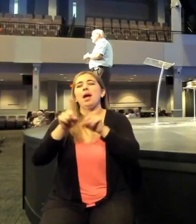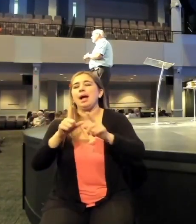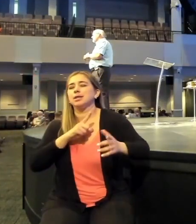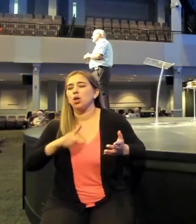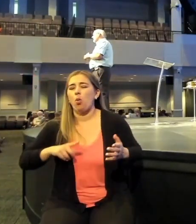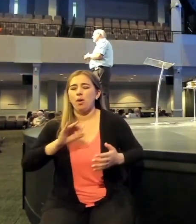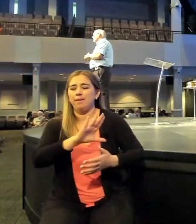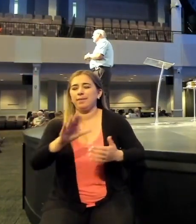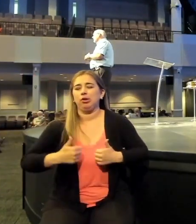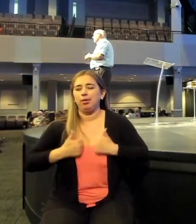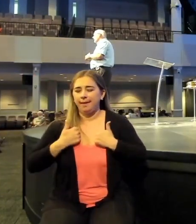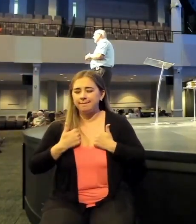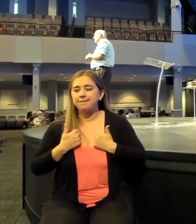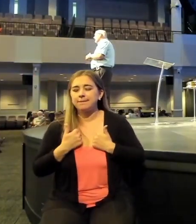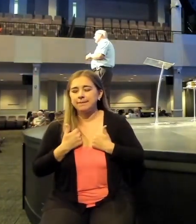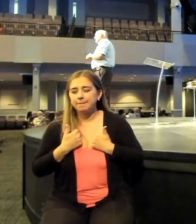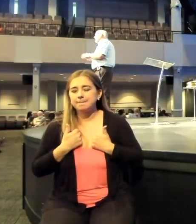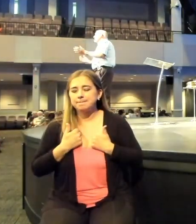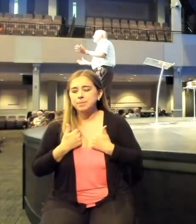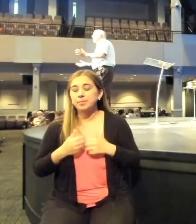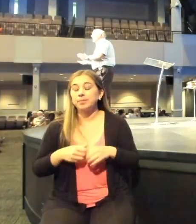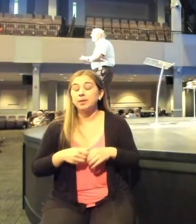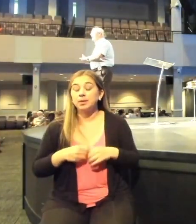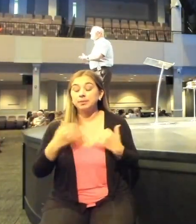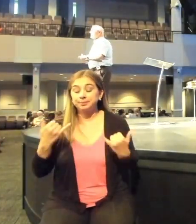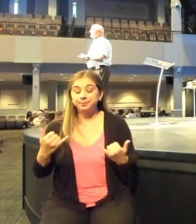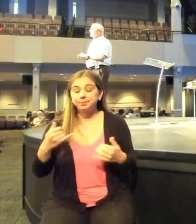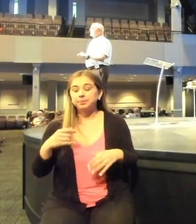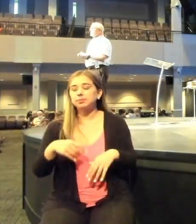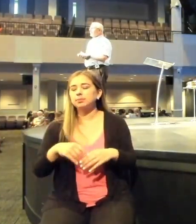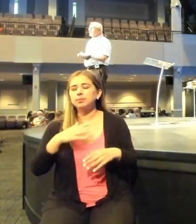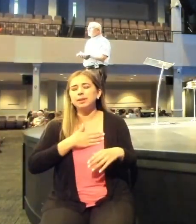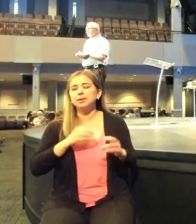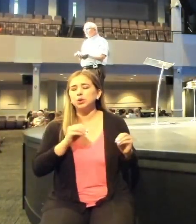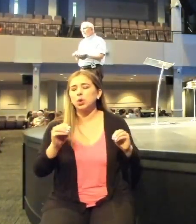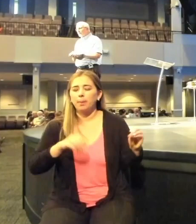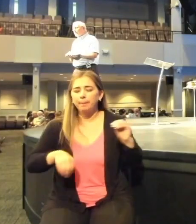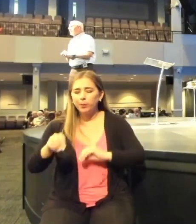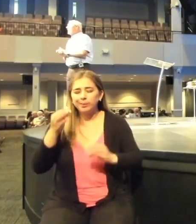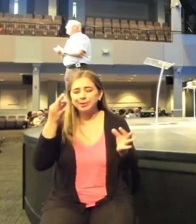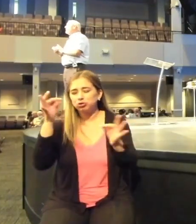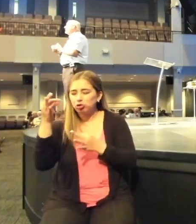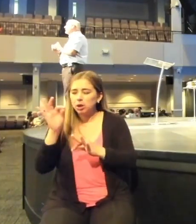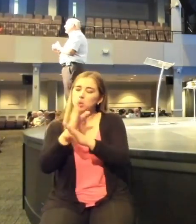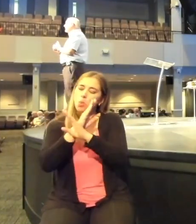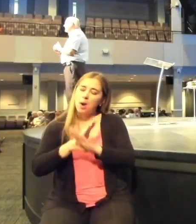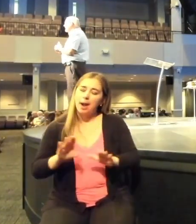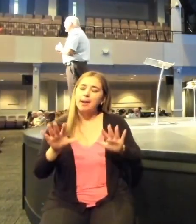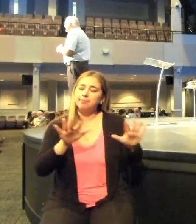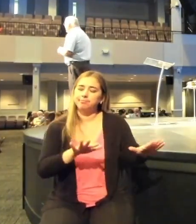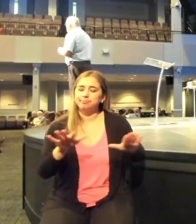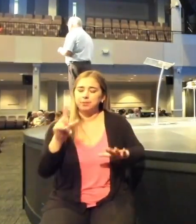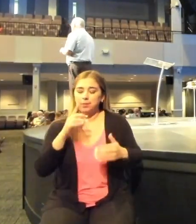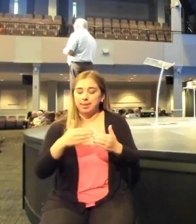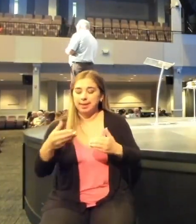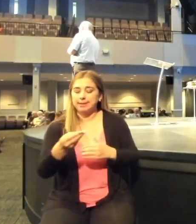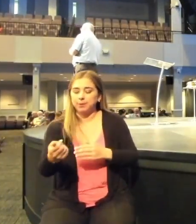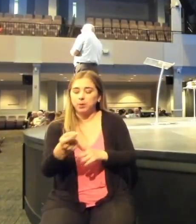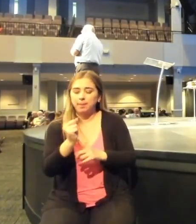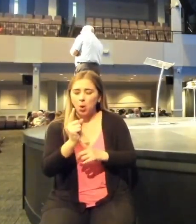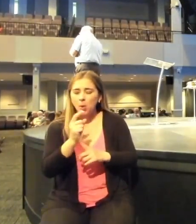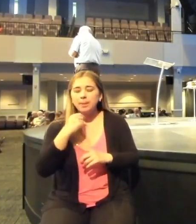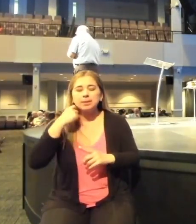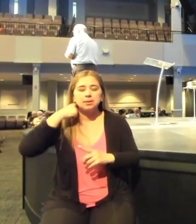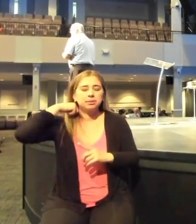you for it in Jesus' name. Our heads are bowed, our eyes are closed. I'm going to ask that no one be looking around or moving about for the next few moments. Very